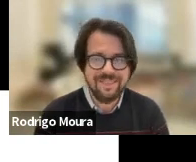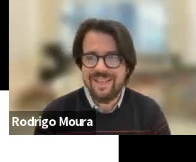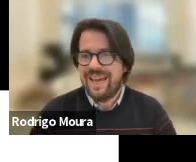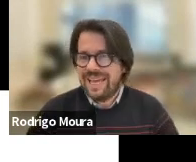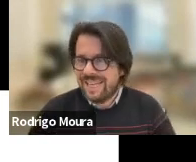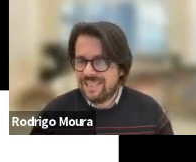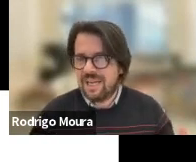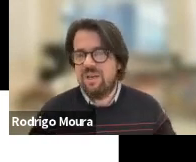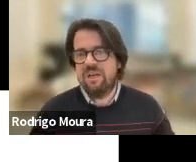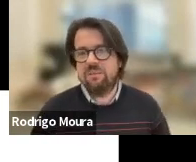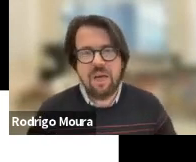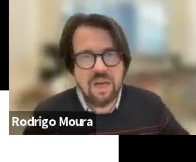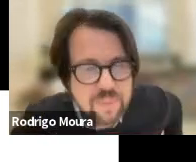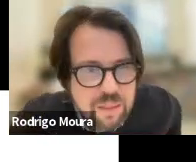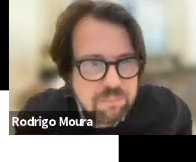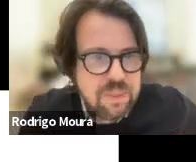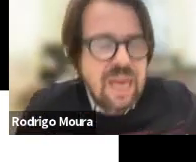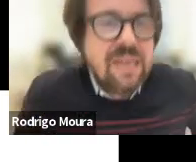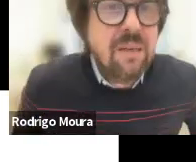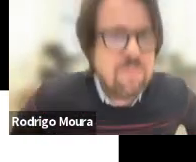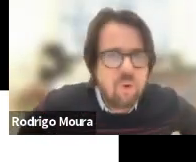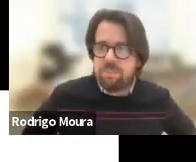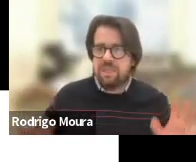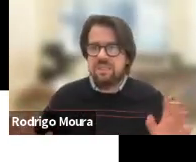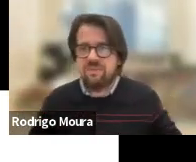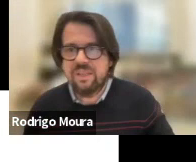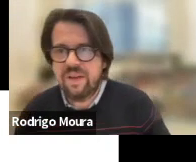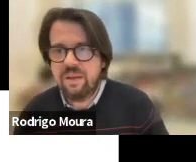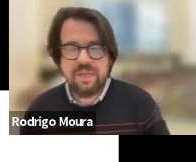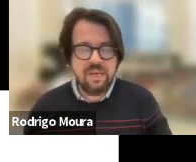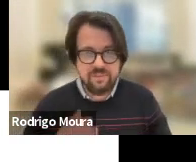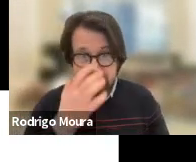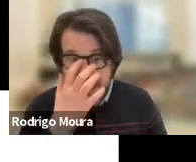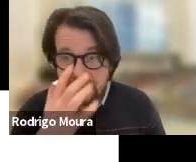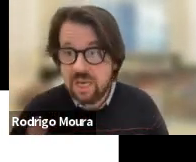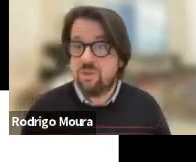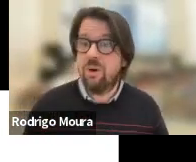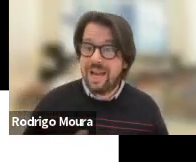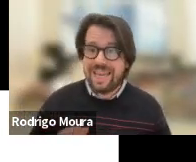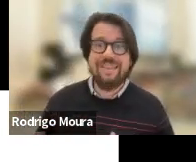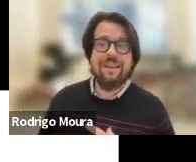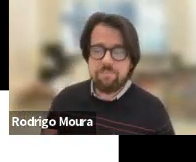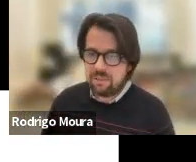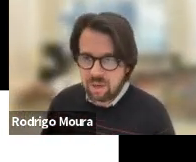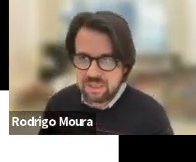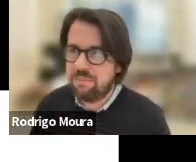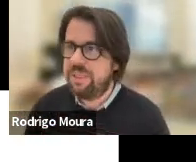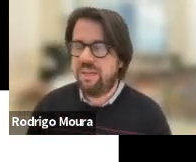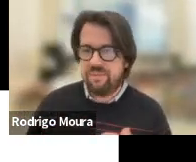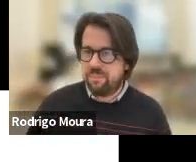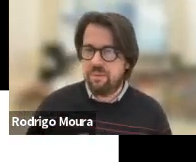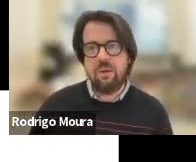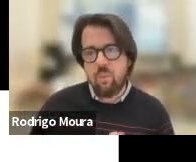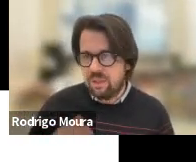Brazilian painting, and his career has a completely different development after that. So again, Pedrosa